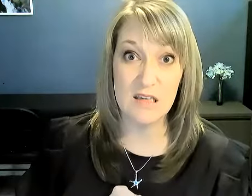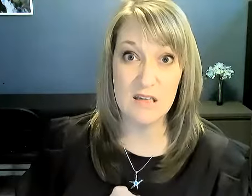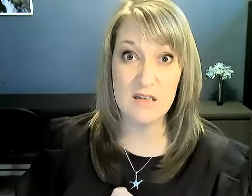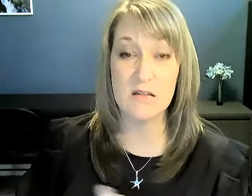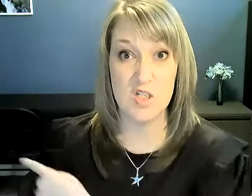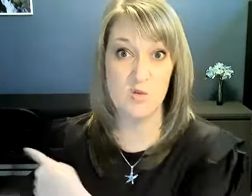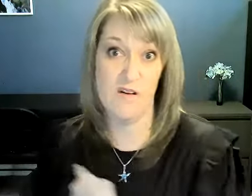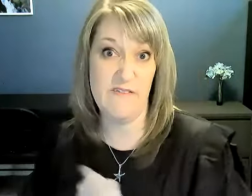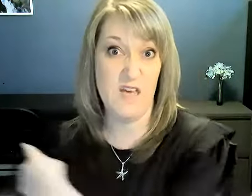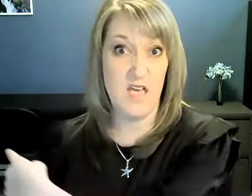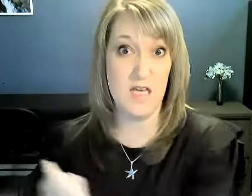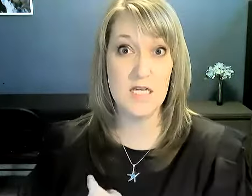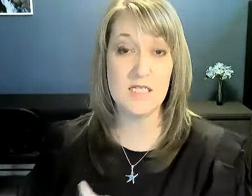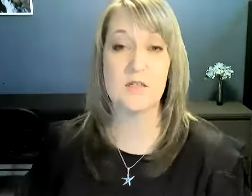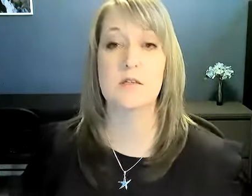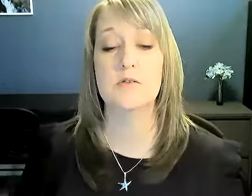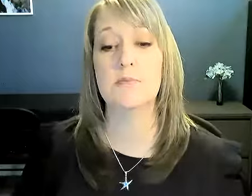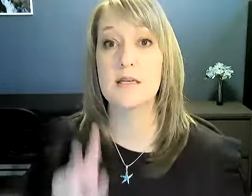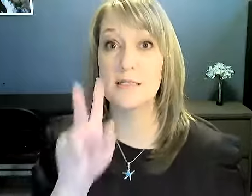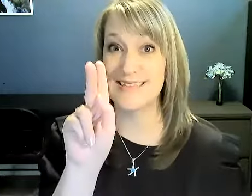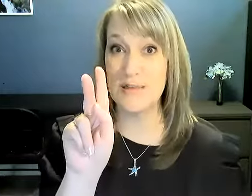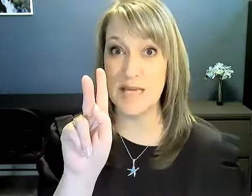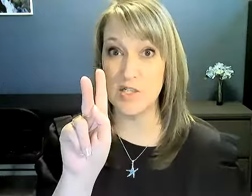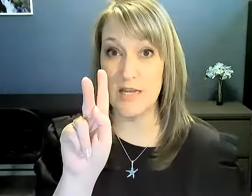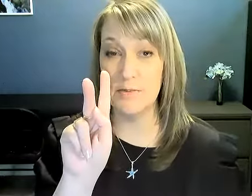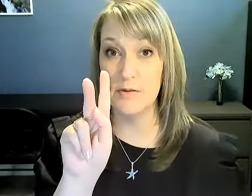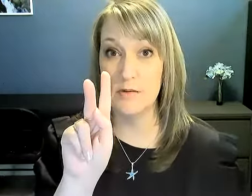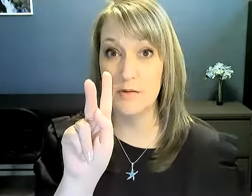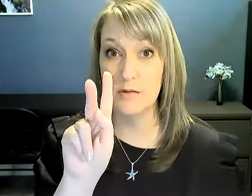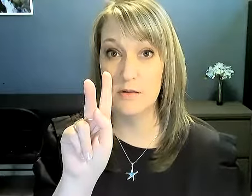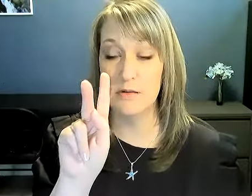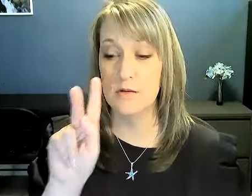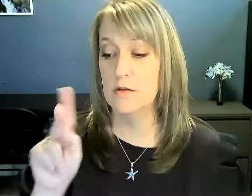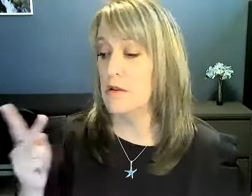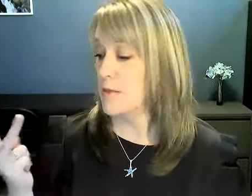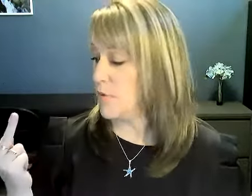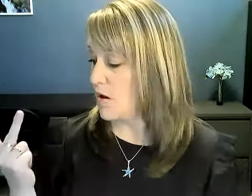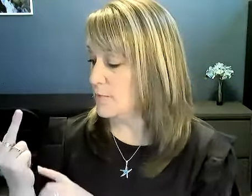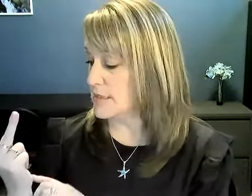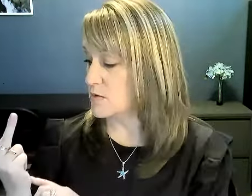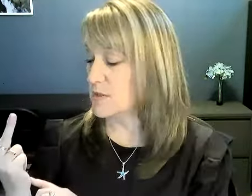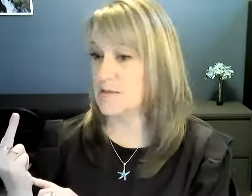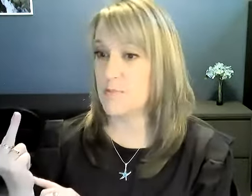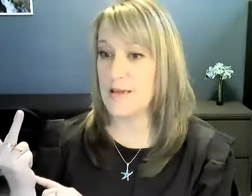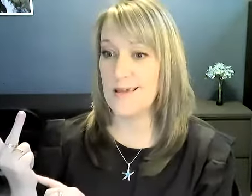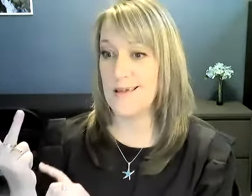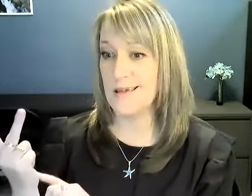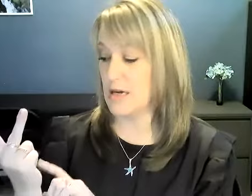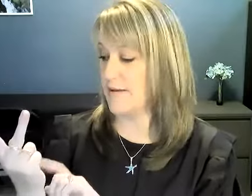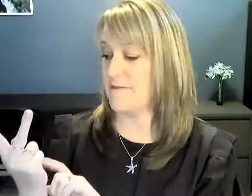the two of us are going to do something. It's the same hand shape, The palm is going to be kind of